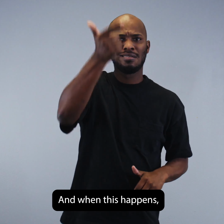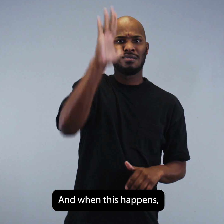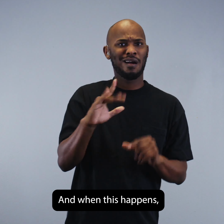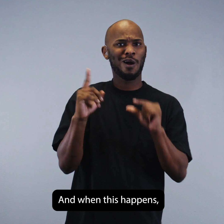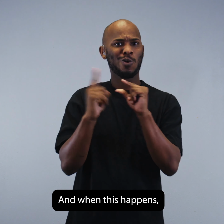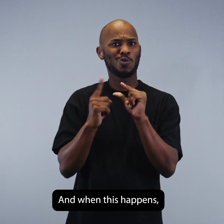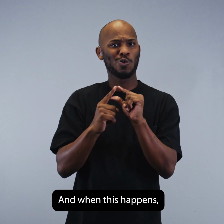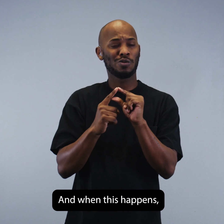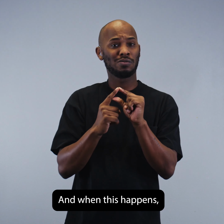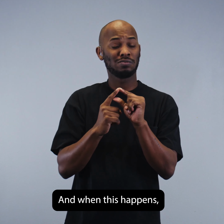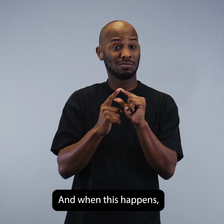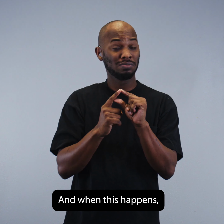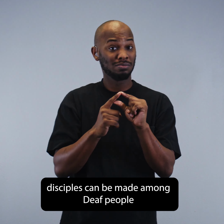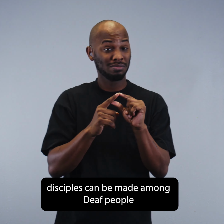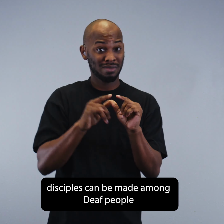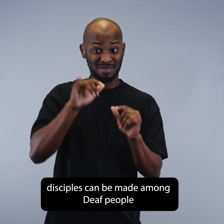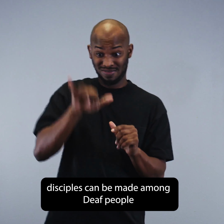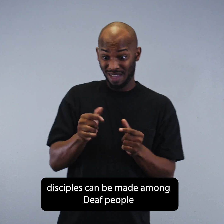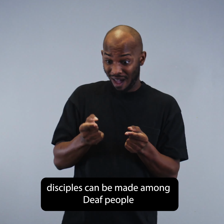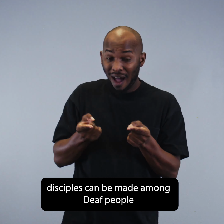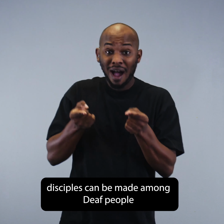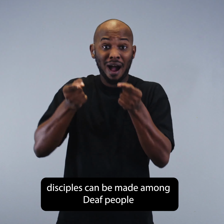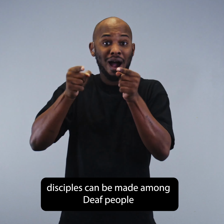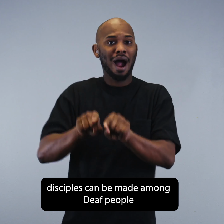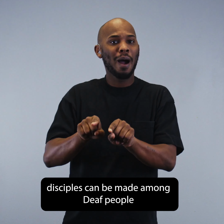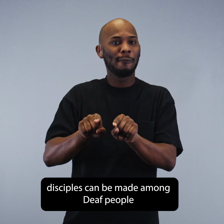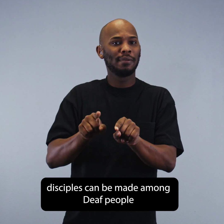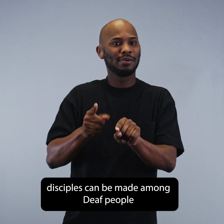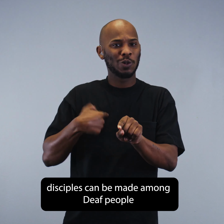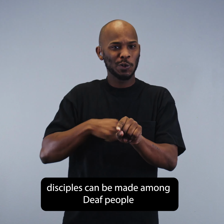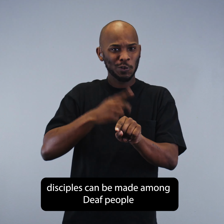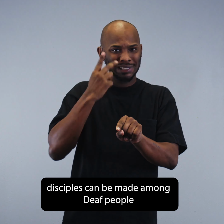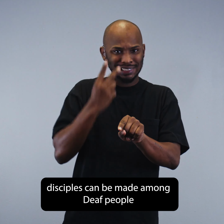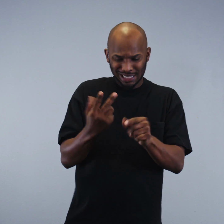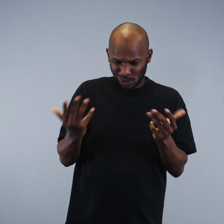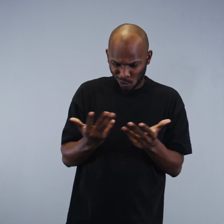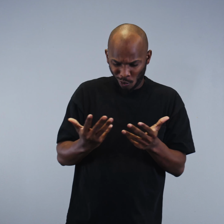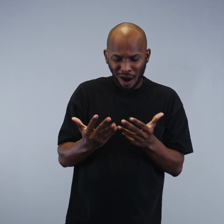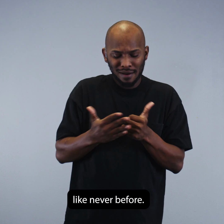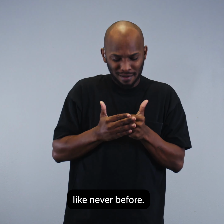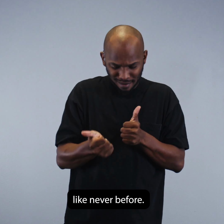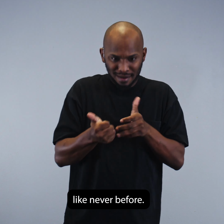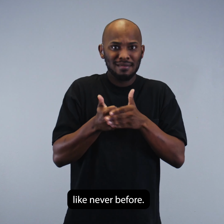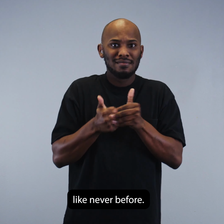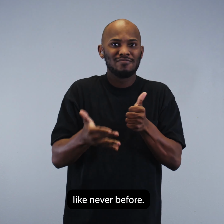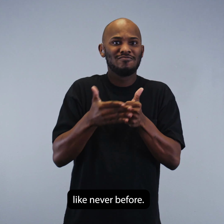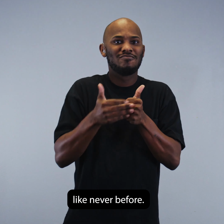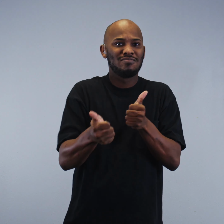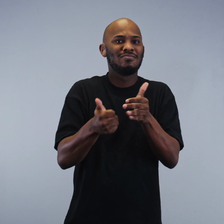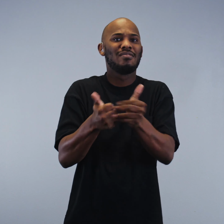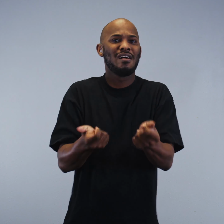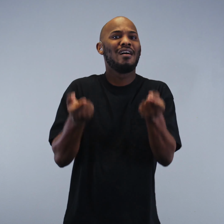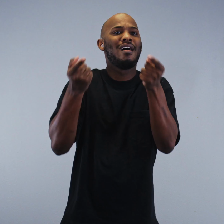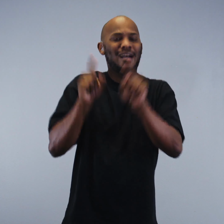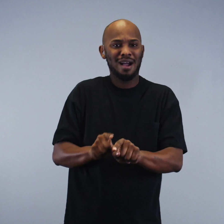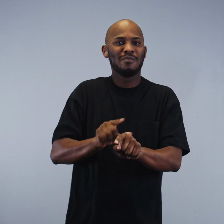And when this happens, disciples can be made among deaf like never before.